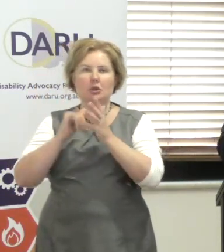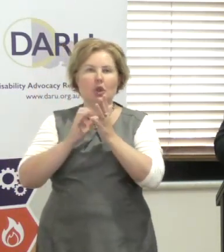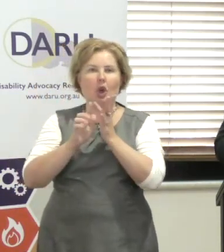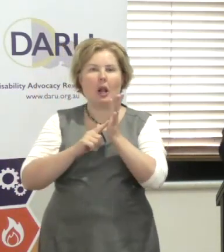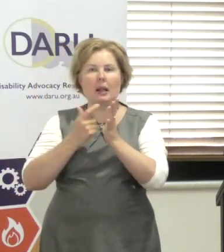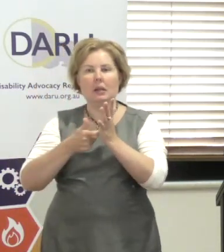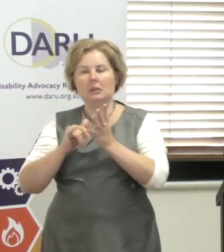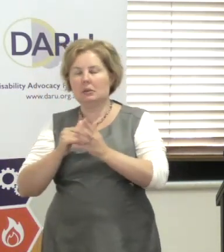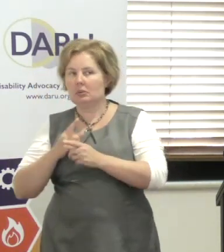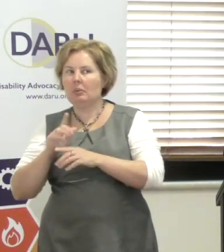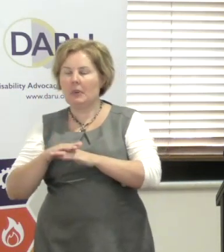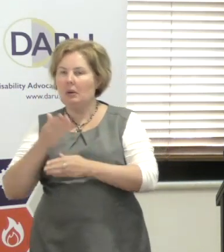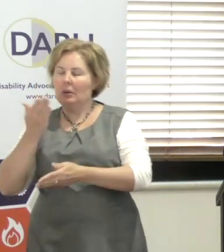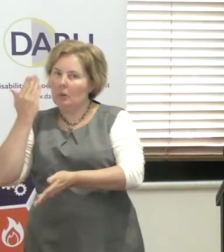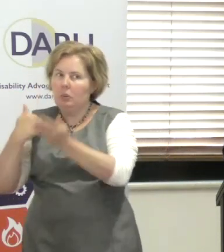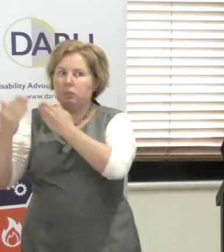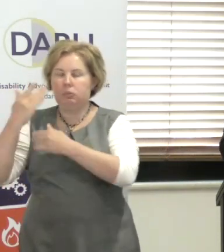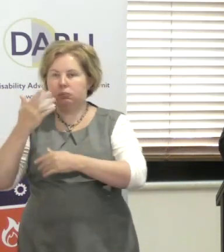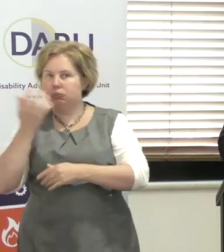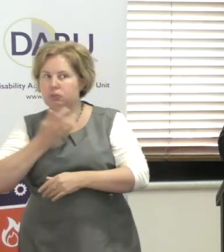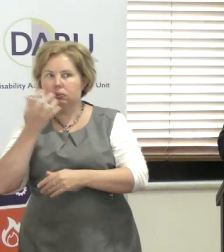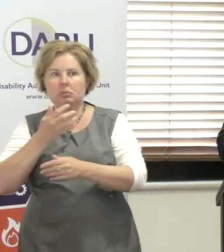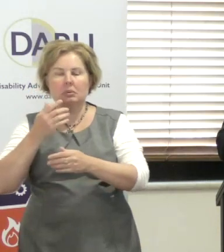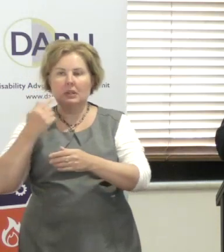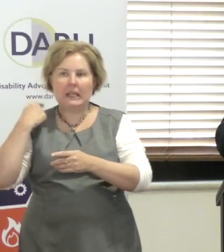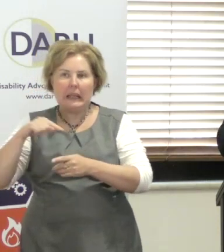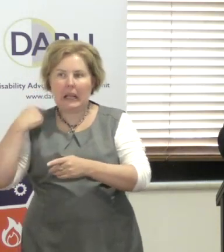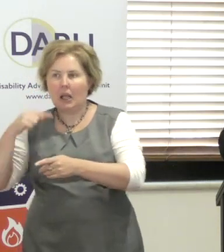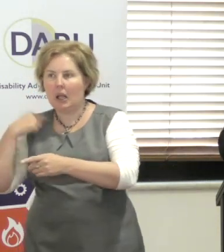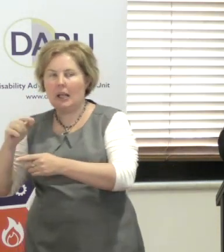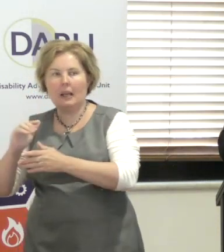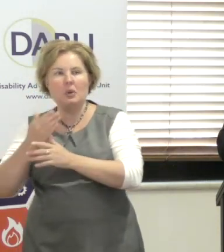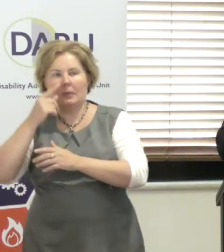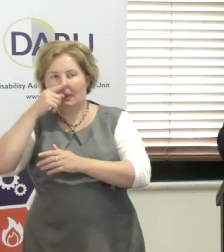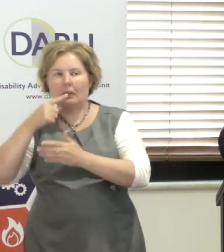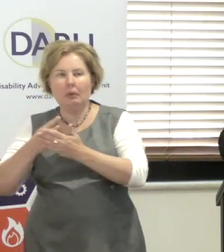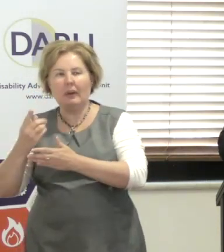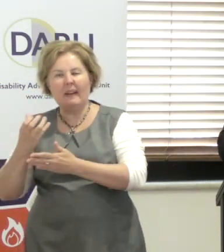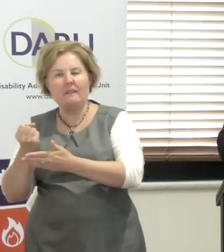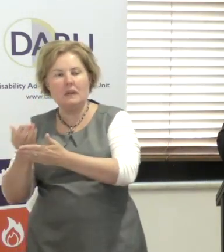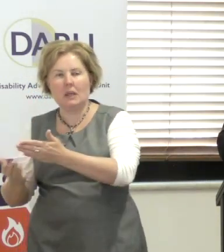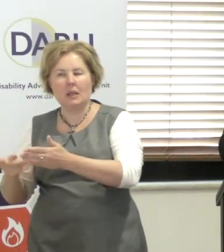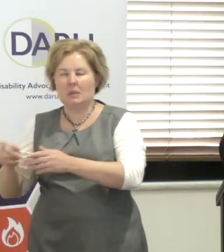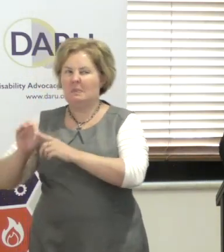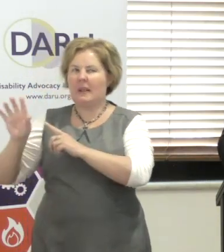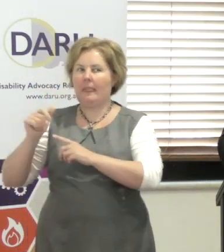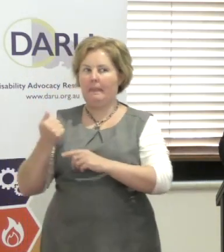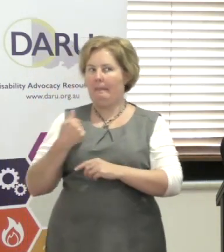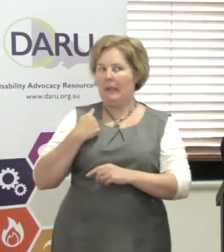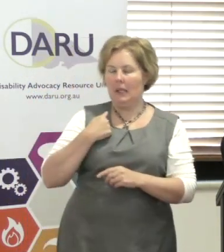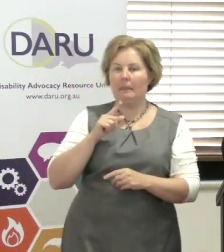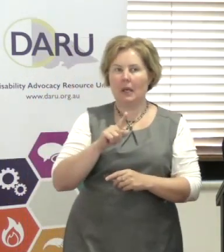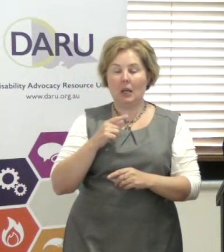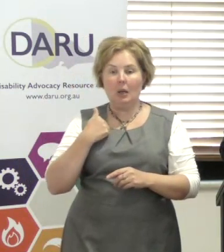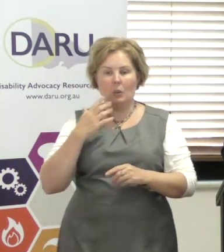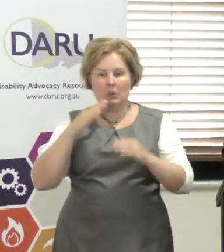and some of the massacres that take place. But one of the things that I want to sort of draw your attention to is not only that, is there was a concept that got